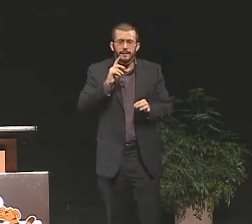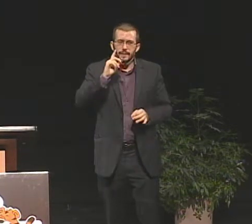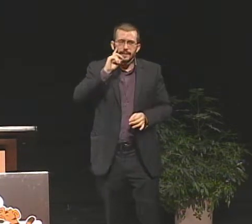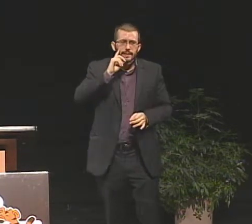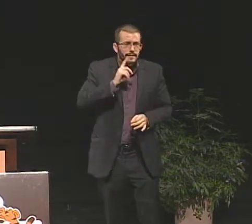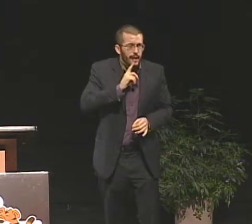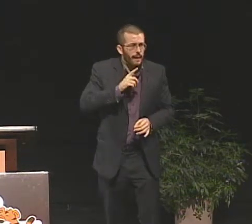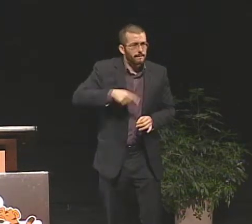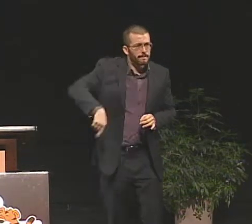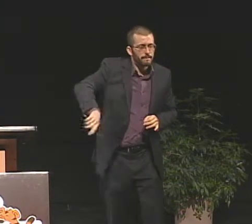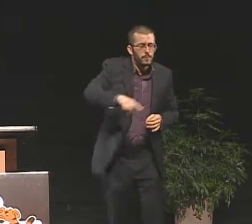a paper